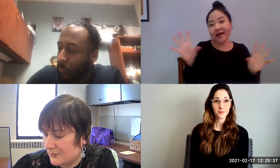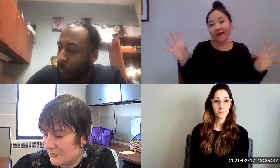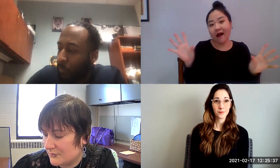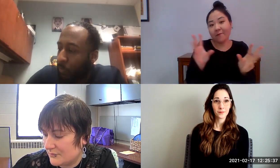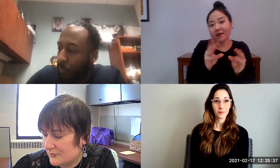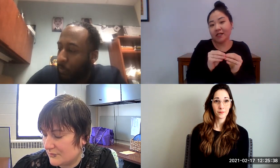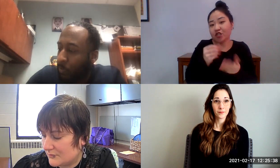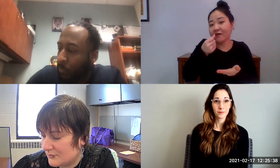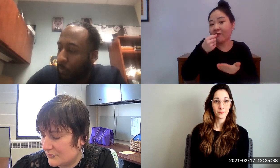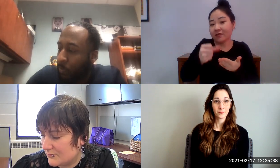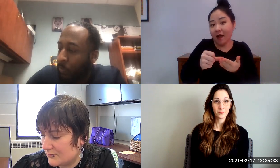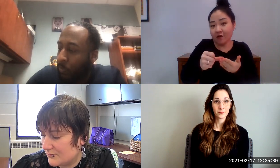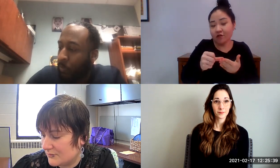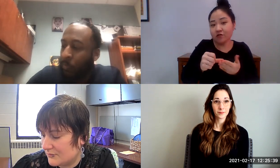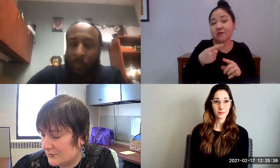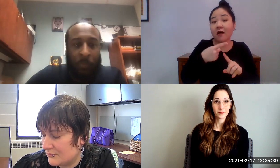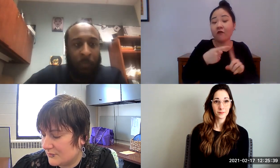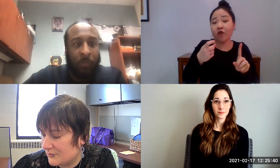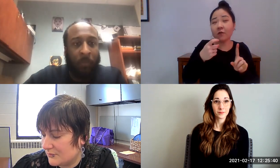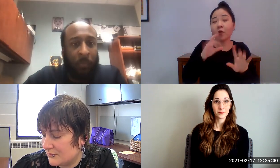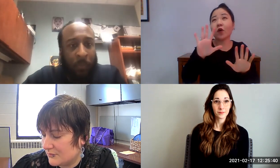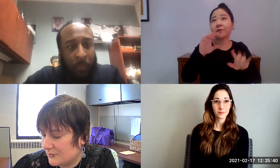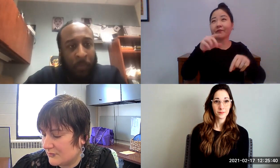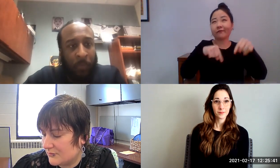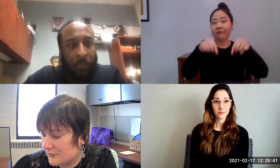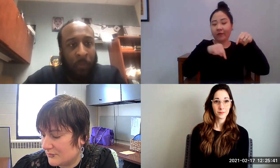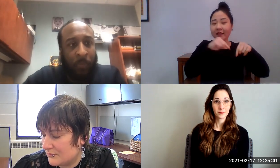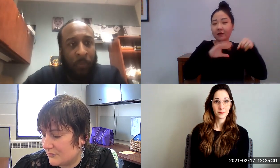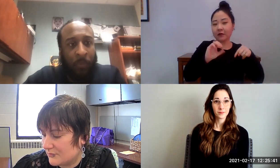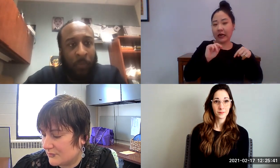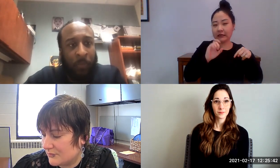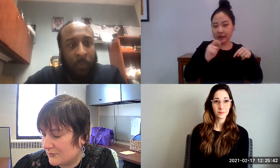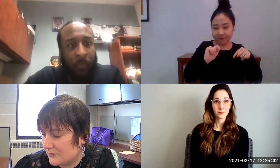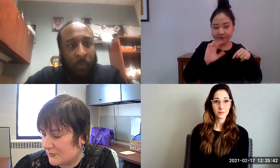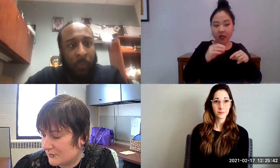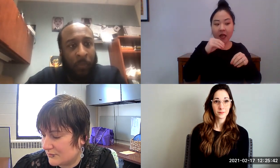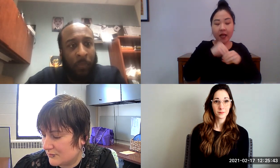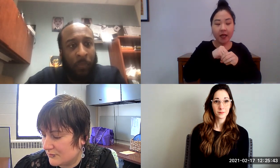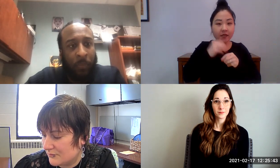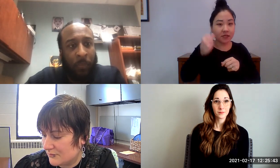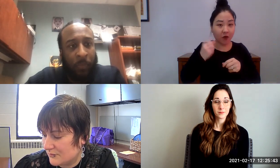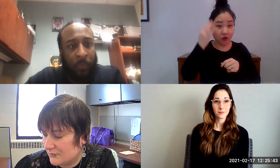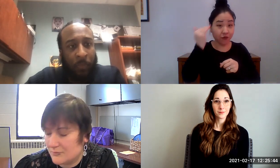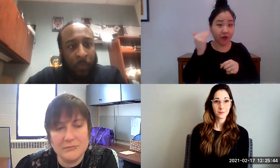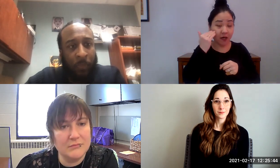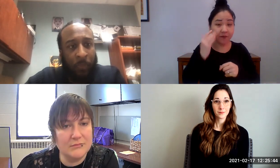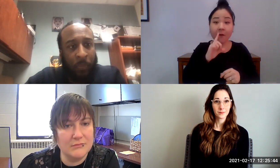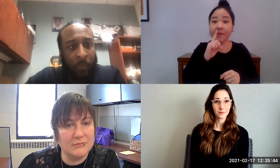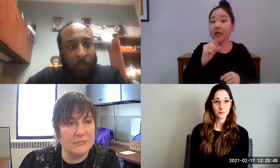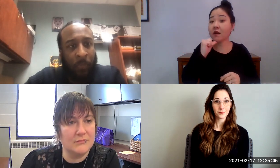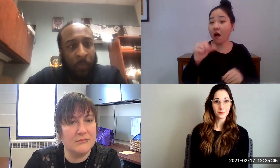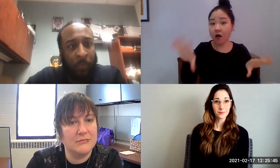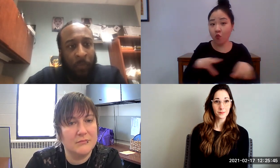It's a compilation of letters from, well, a little context. In South